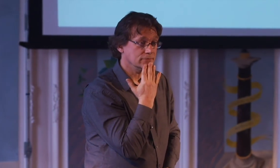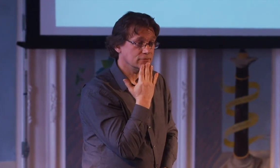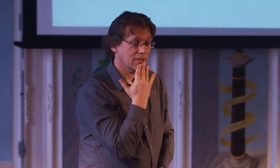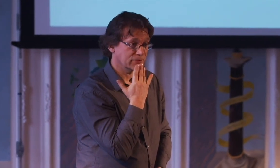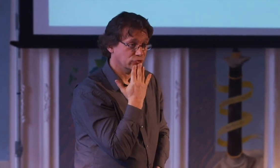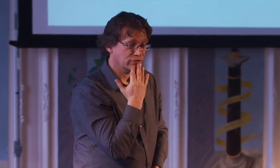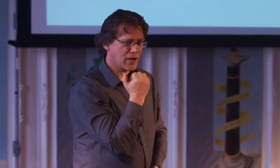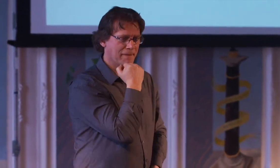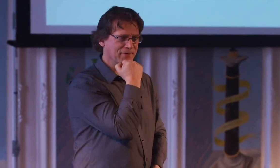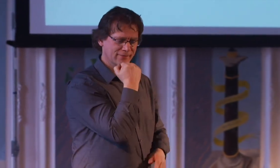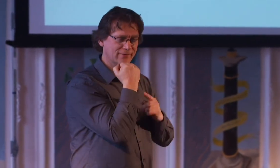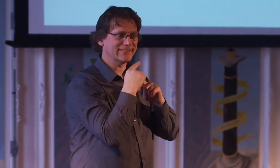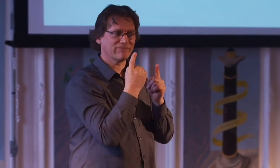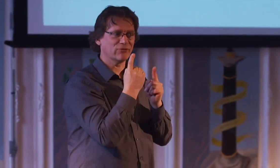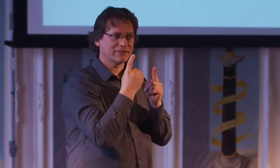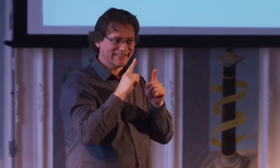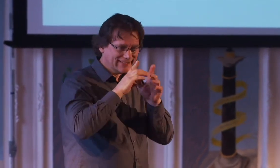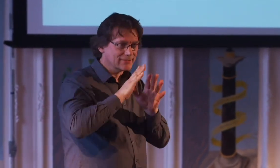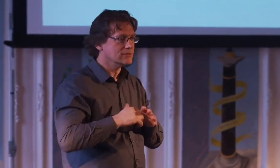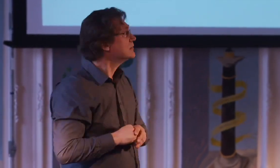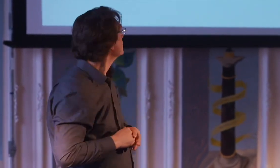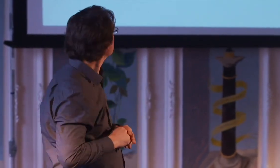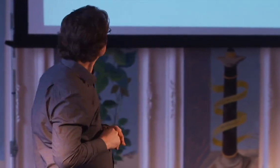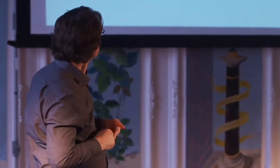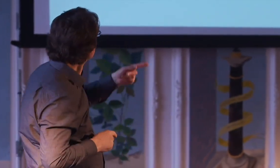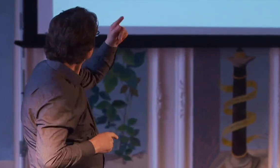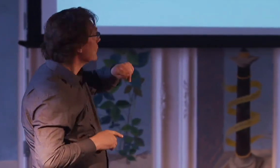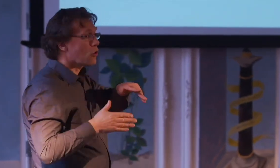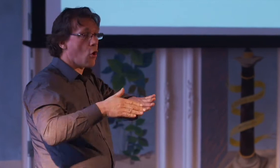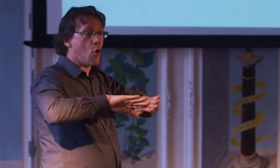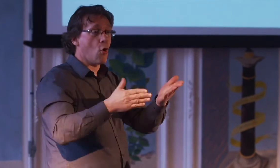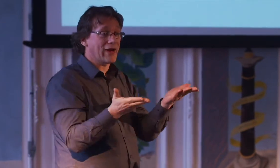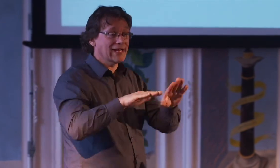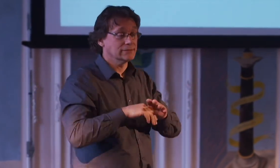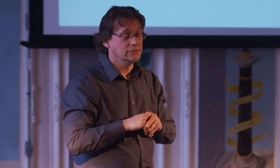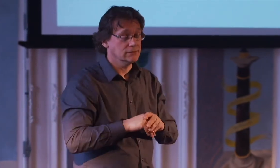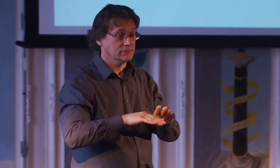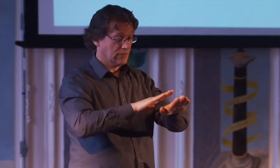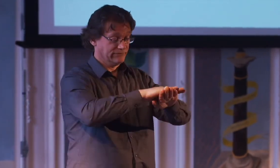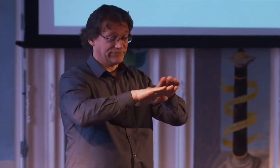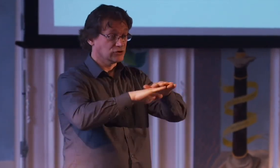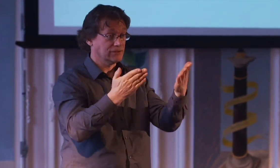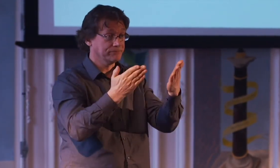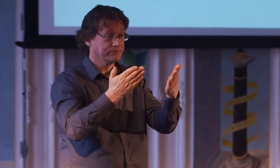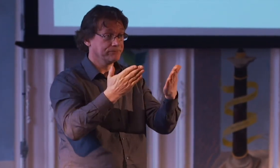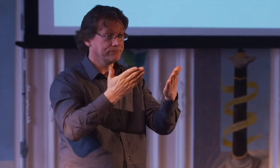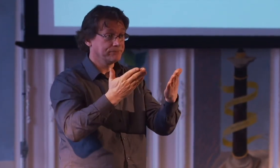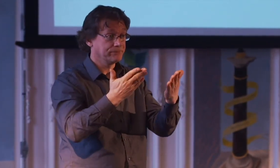much. Number, you see, just the only thing that has changed there is one parameter of hand shape. If we change the parameter of